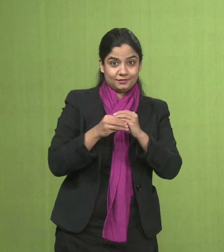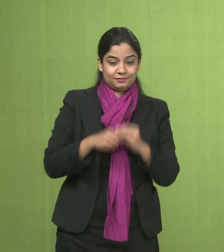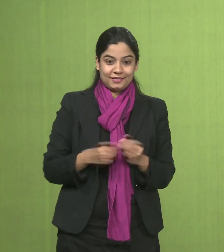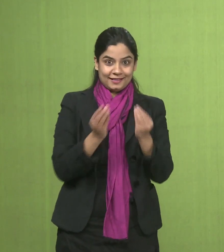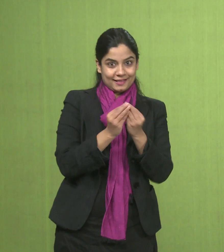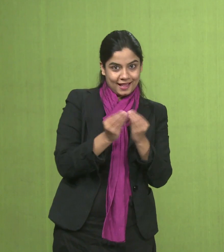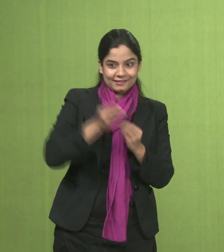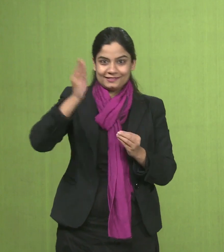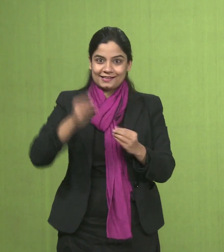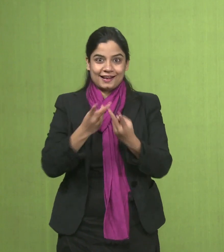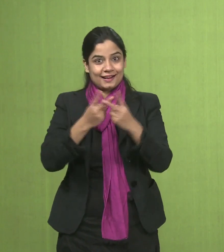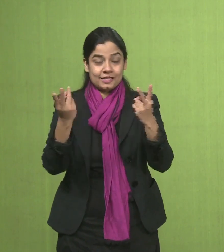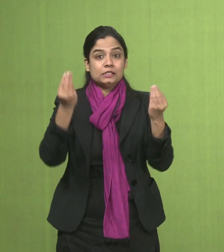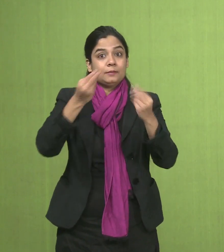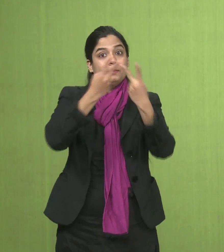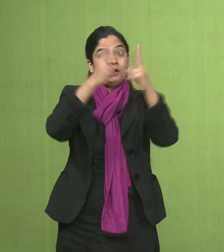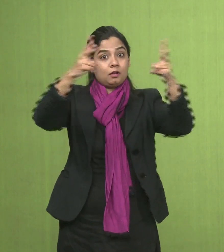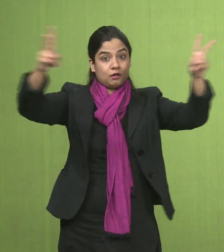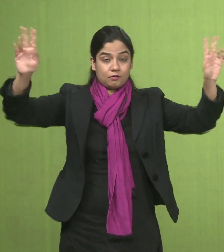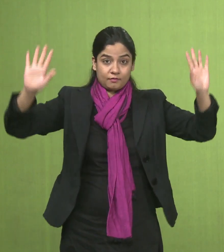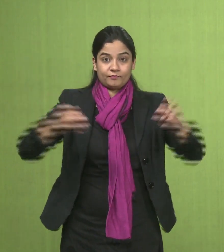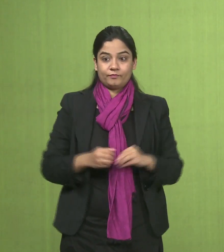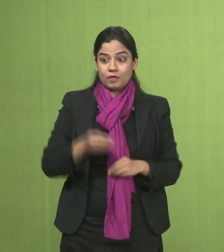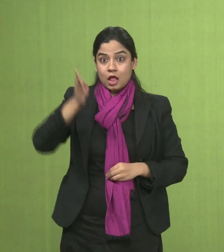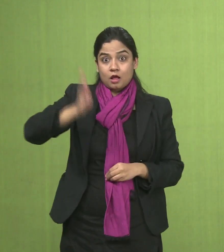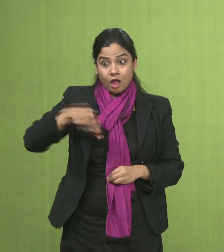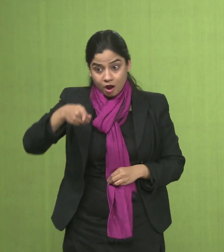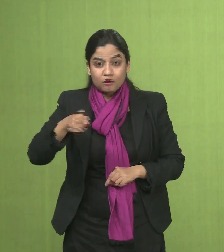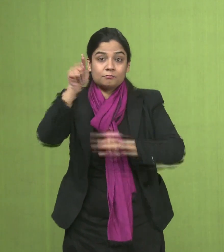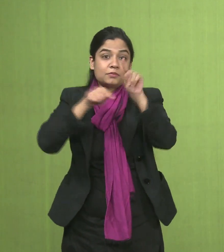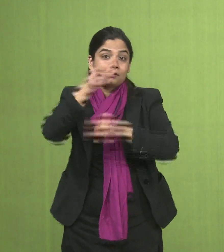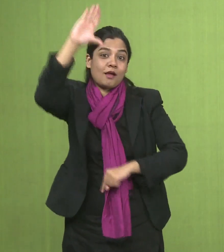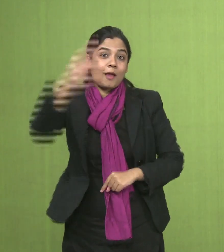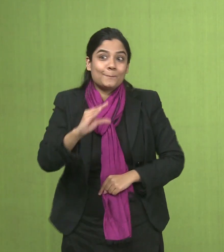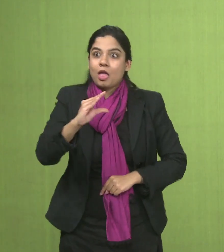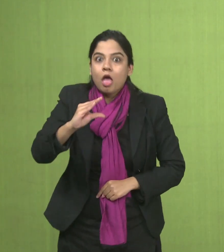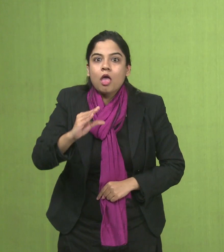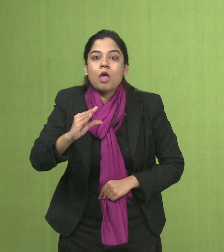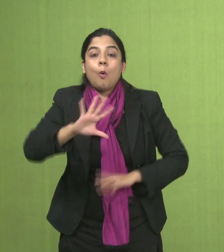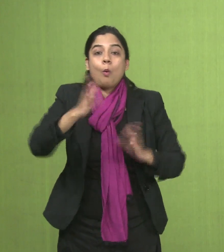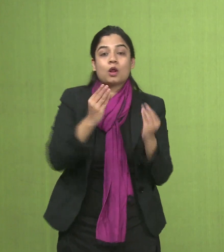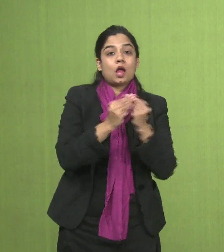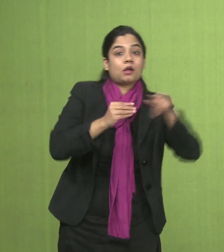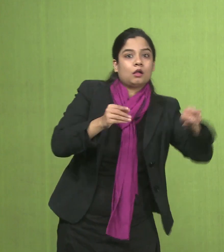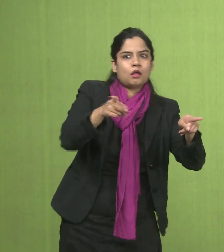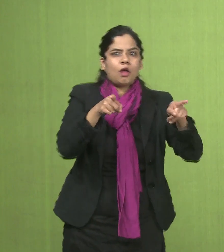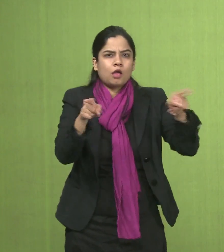Adding to the same, we can use card and cash, etc. And sometimes we get some discount from our debit